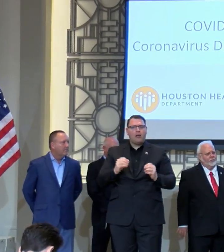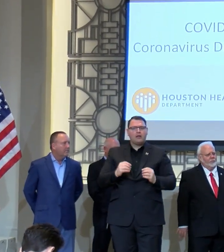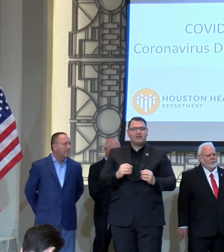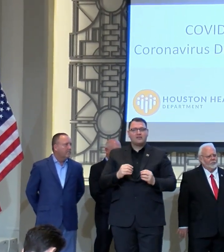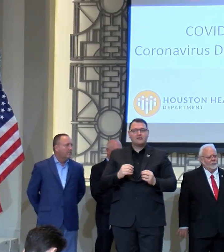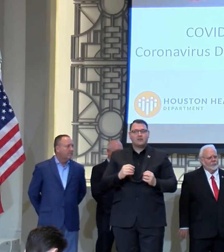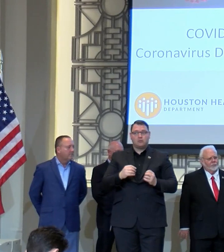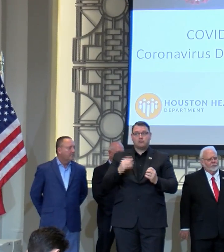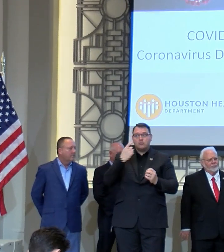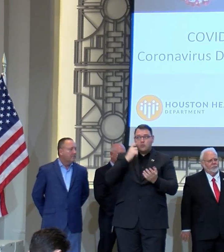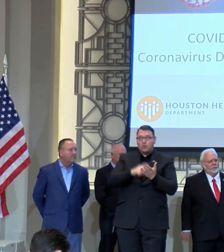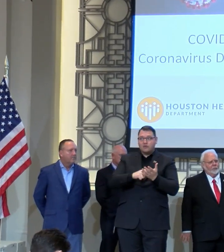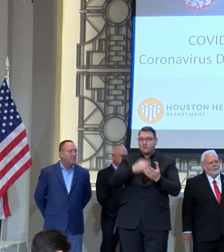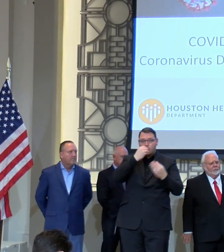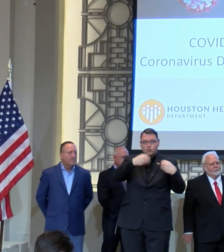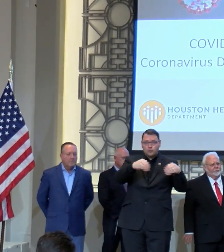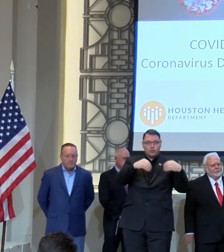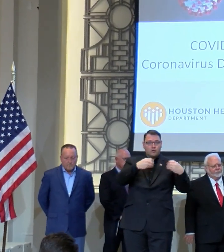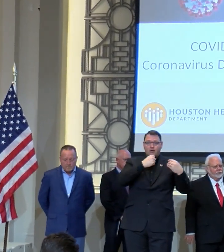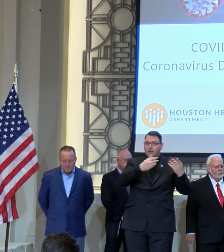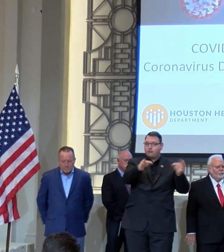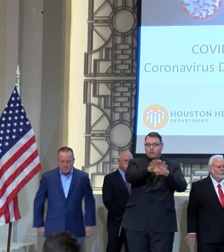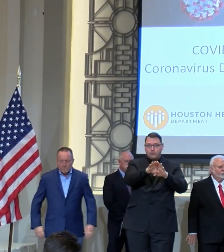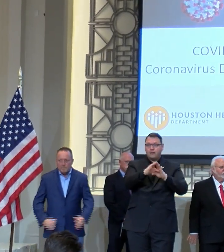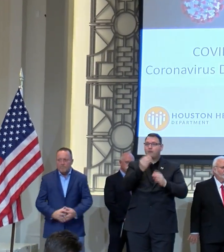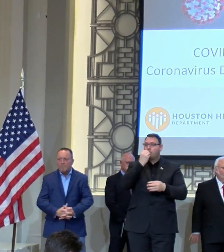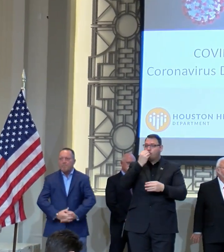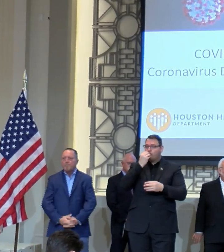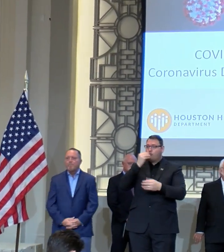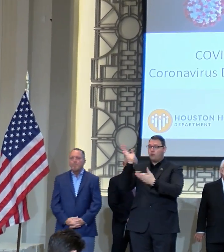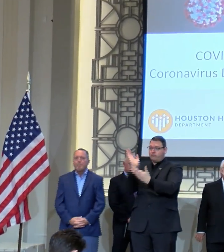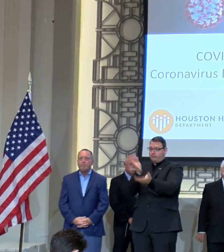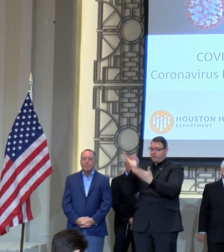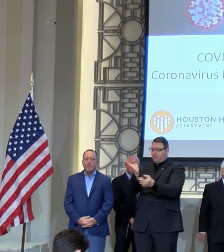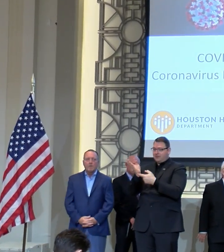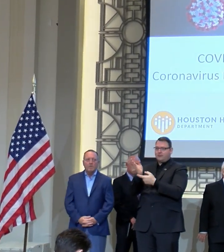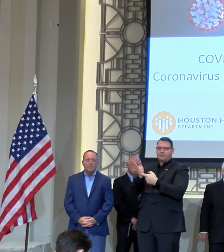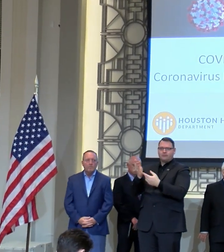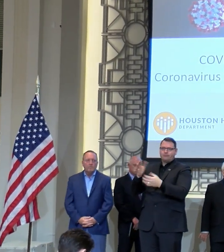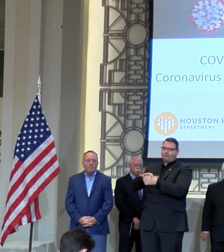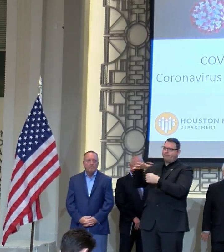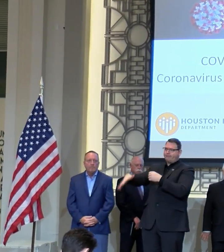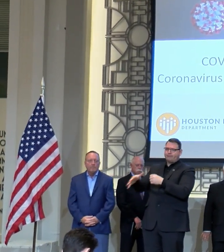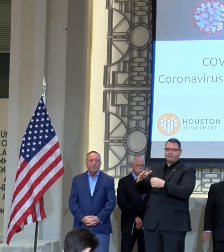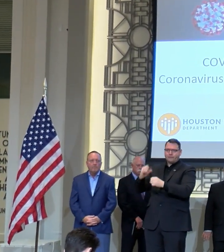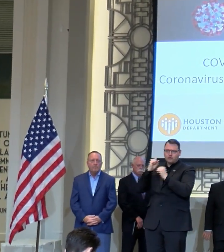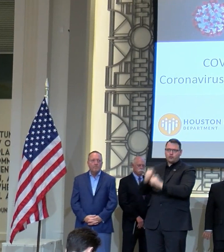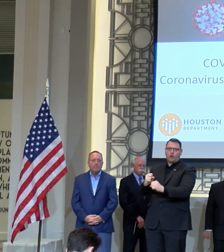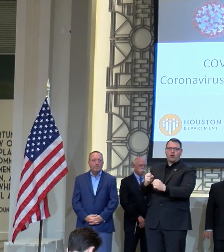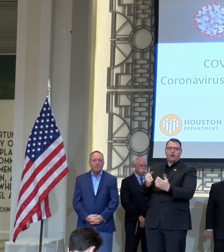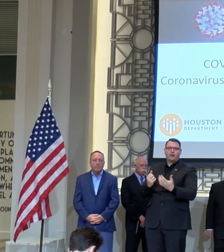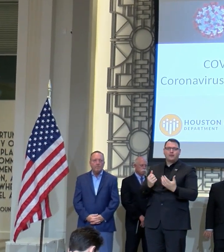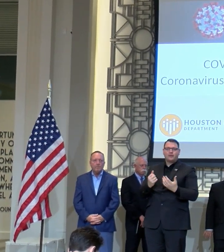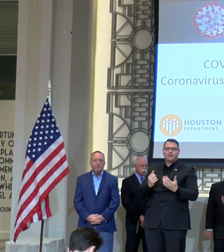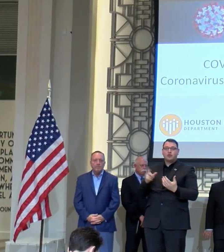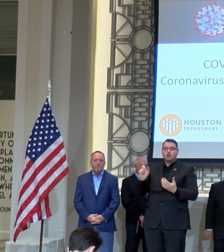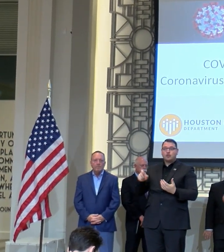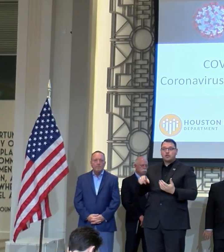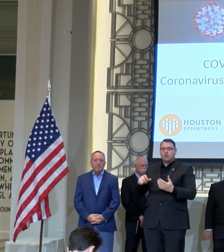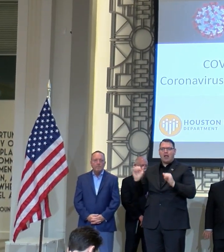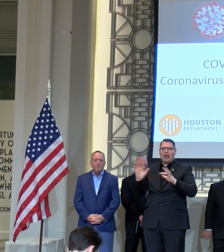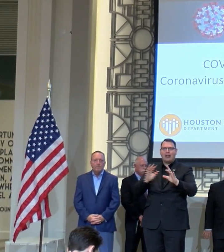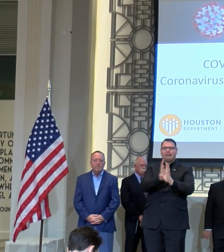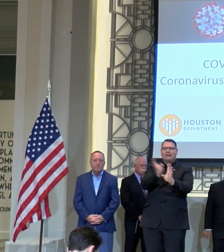not shutting down, that the food supply chain is sound, and there is no reason to just go and form the